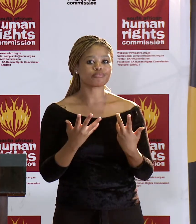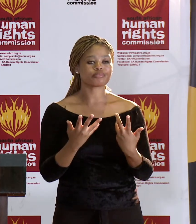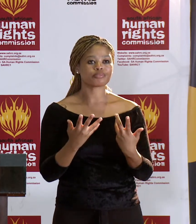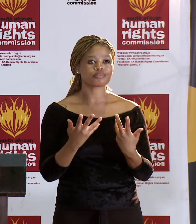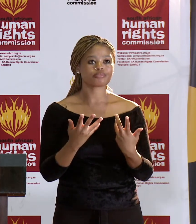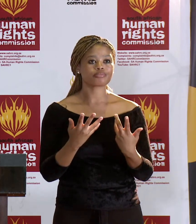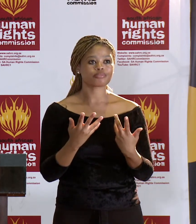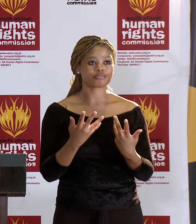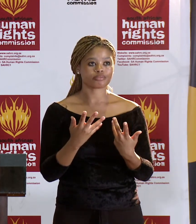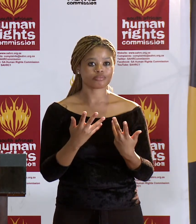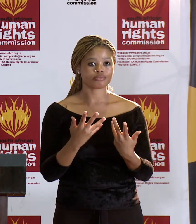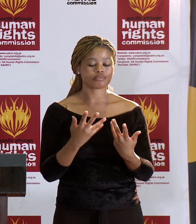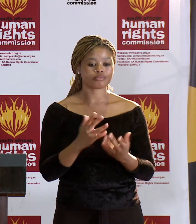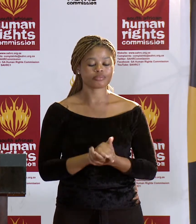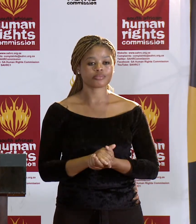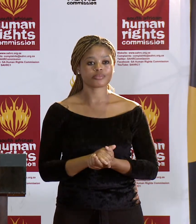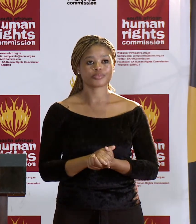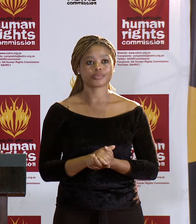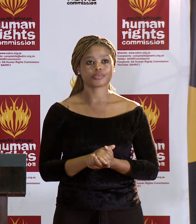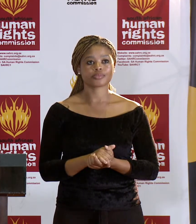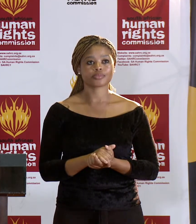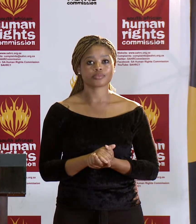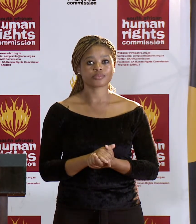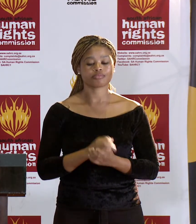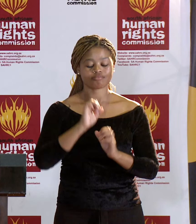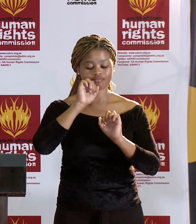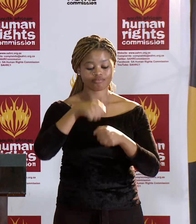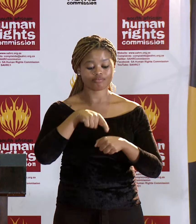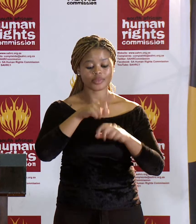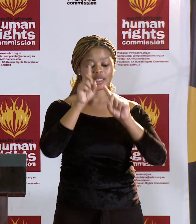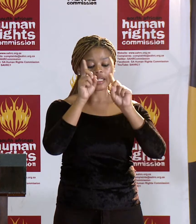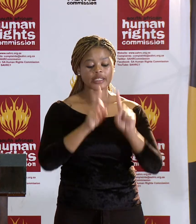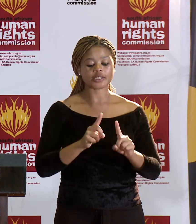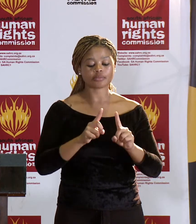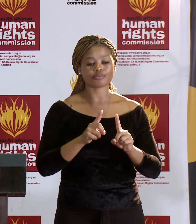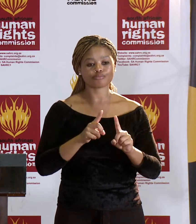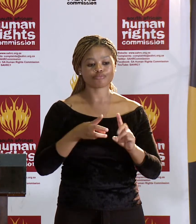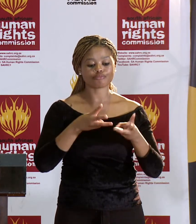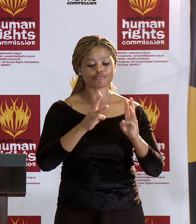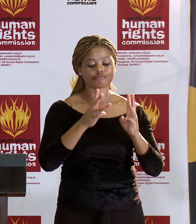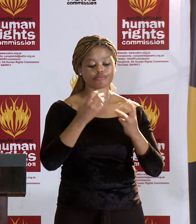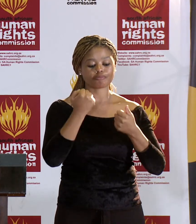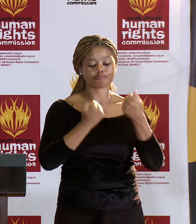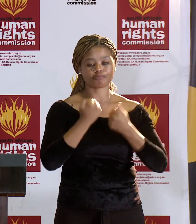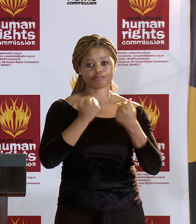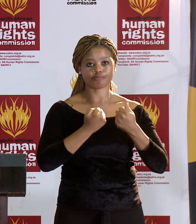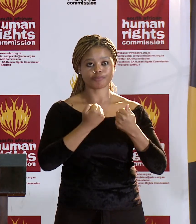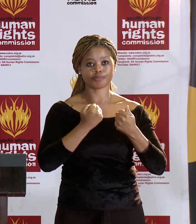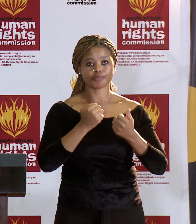It is in fact a special kind of vehicle.